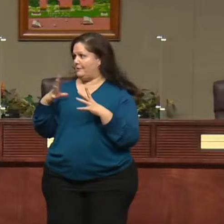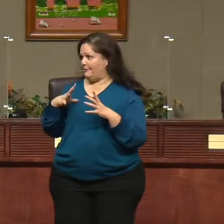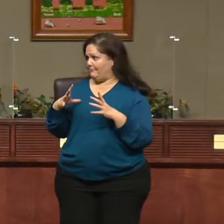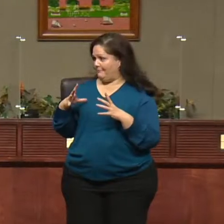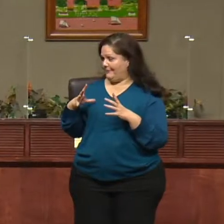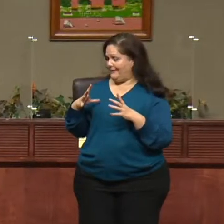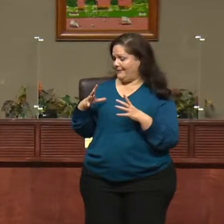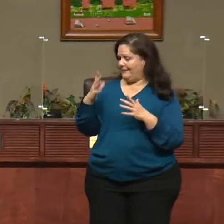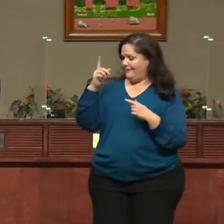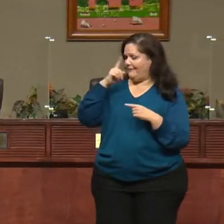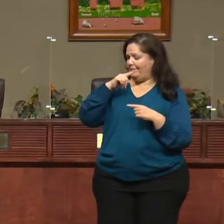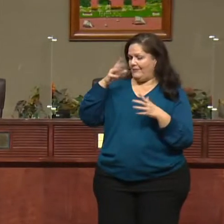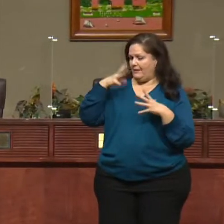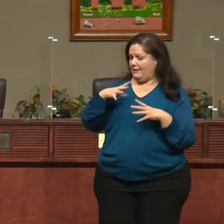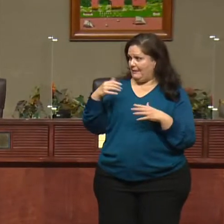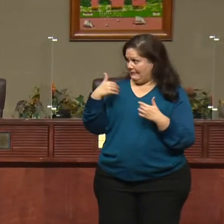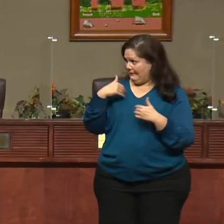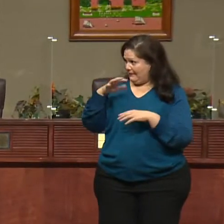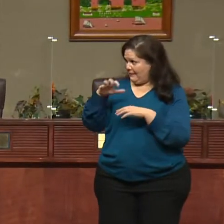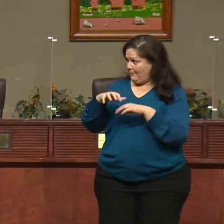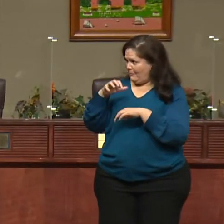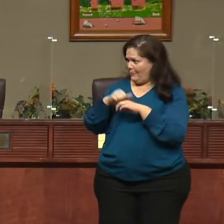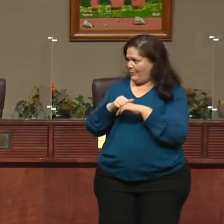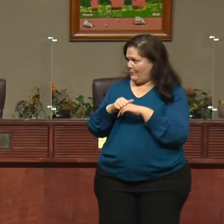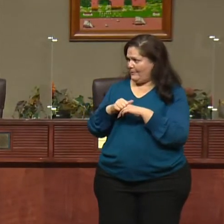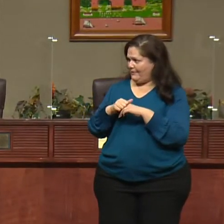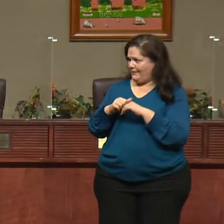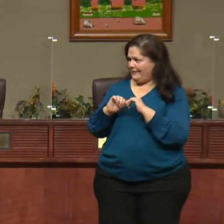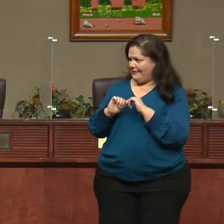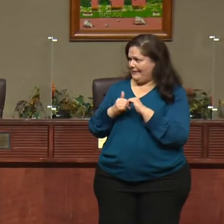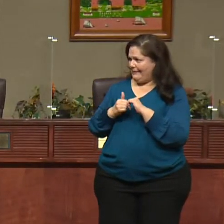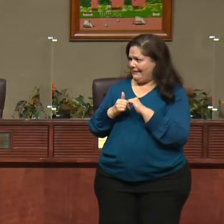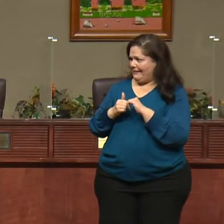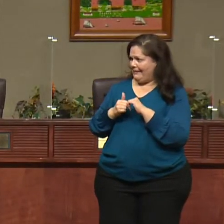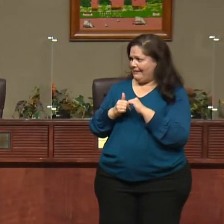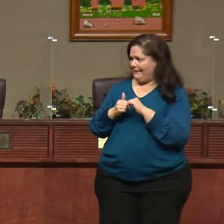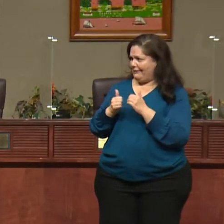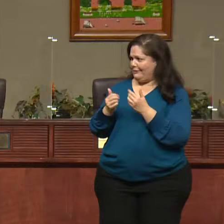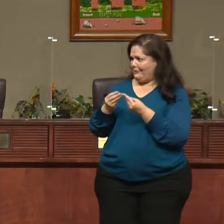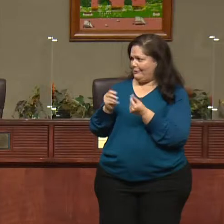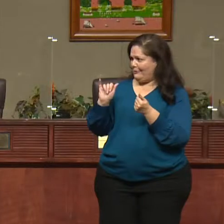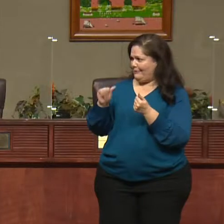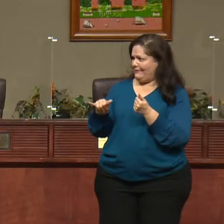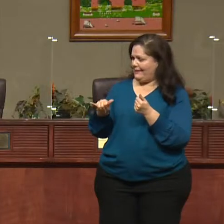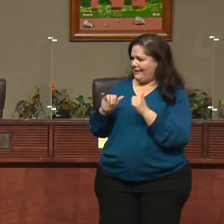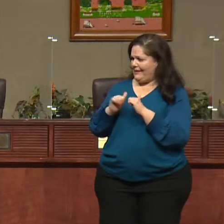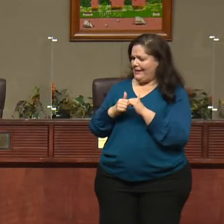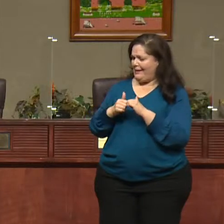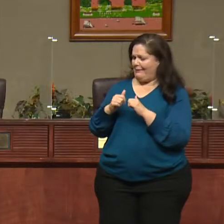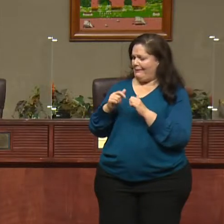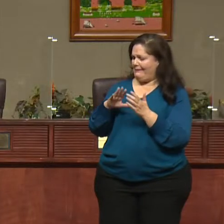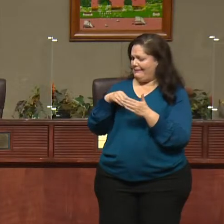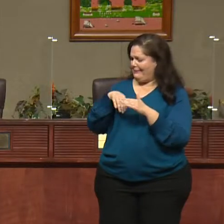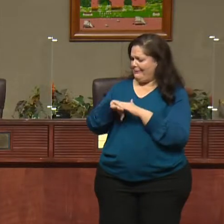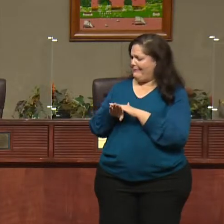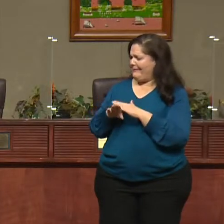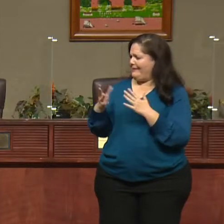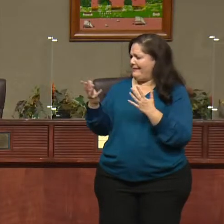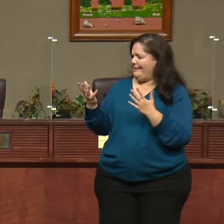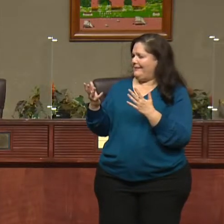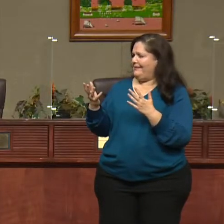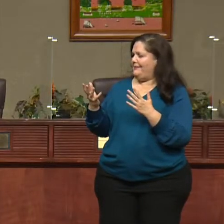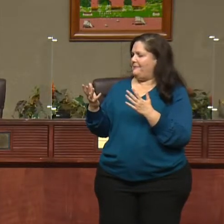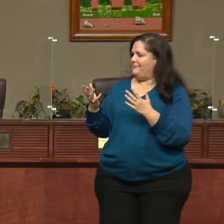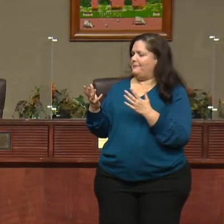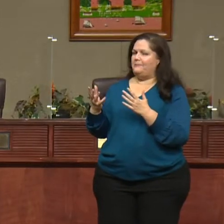elderly. Did they have appointments? How did you guys kind of get to the bottom of this? How were they able to get in?